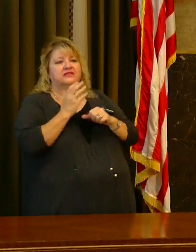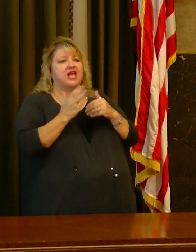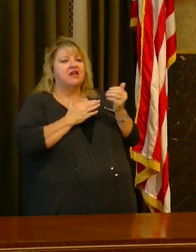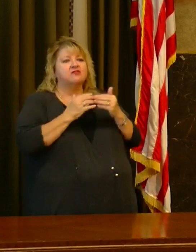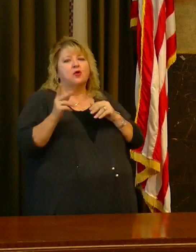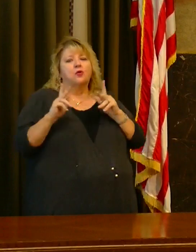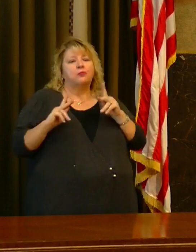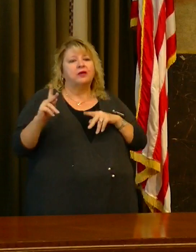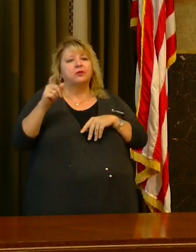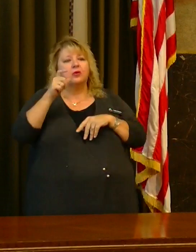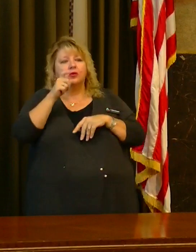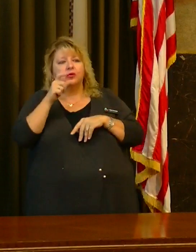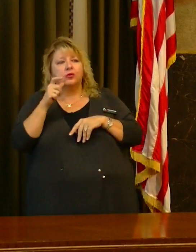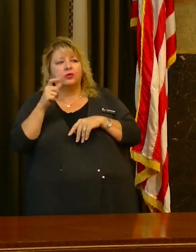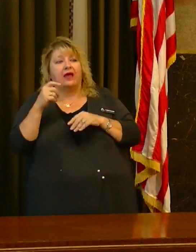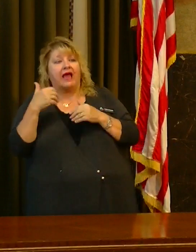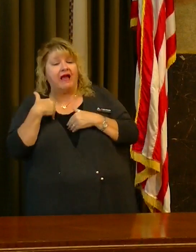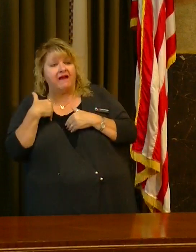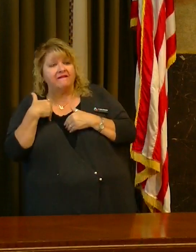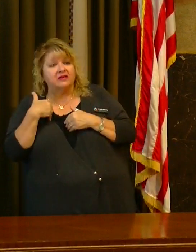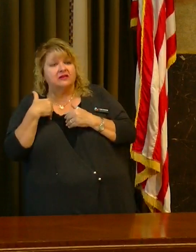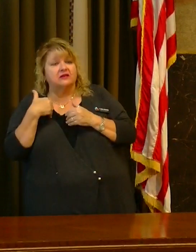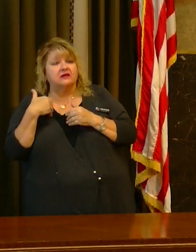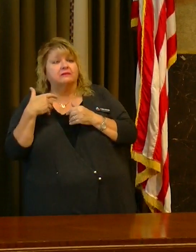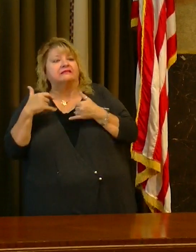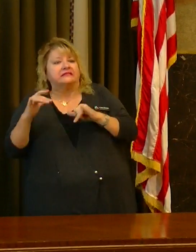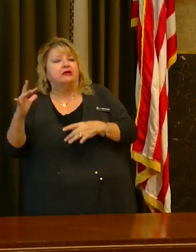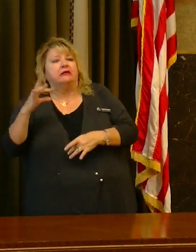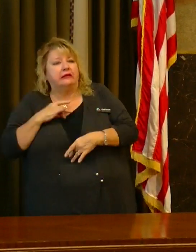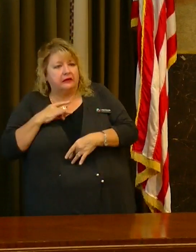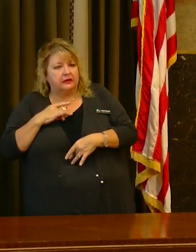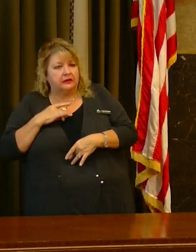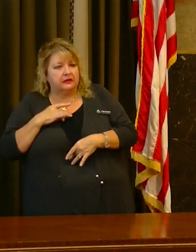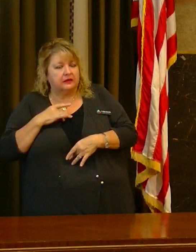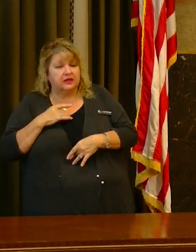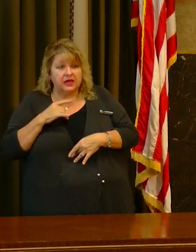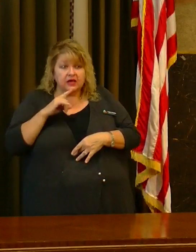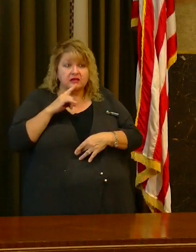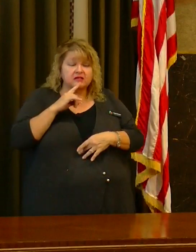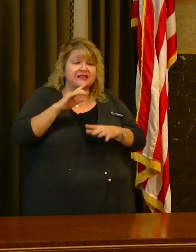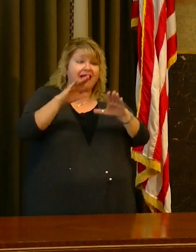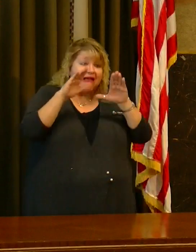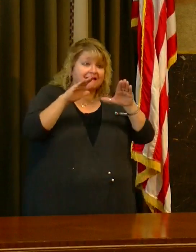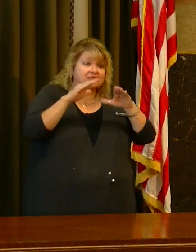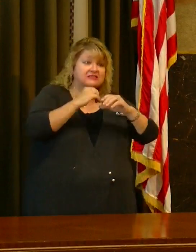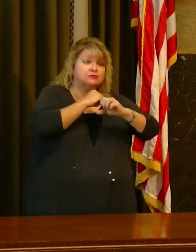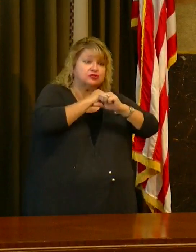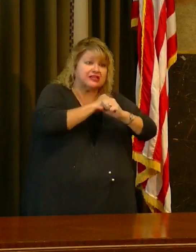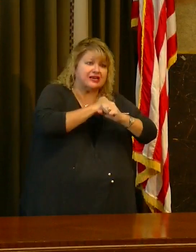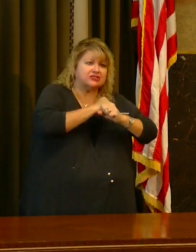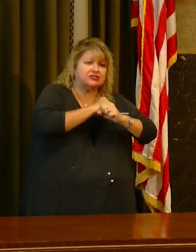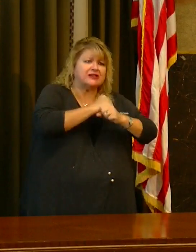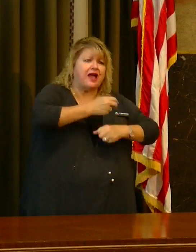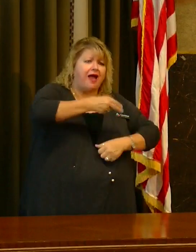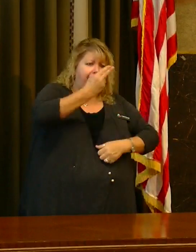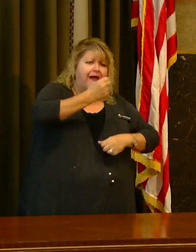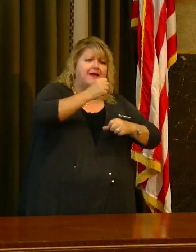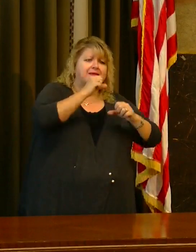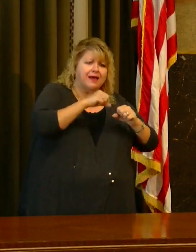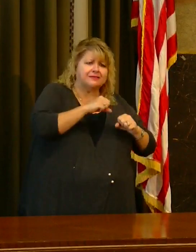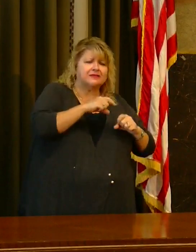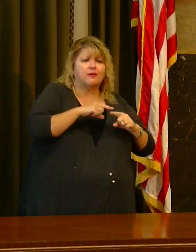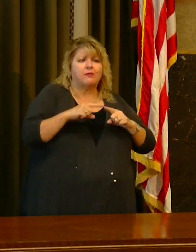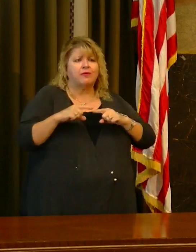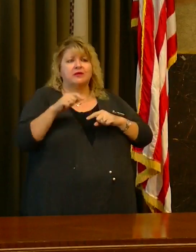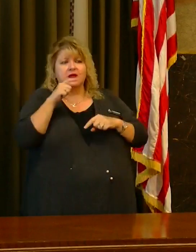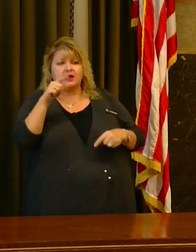and we'll talk about that in a second. Excellent protection, but certainly not absolute. Of all the cases that were reported to the Department of Health last